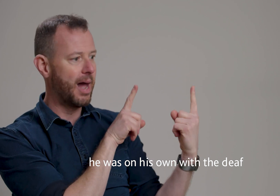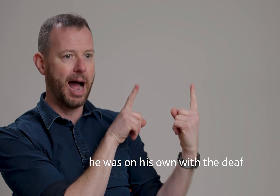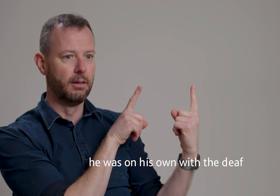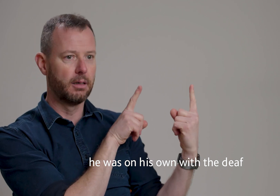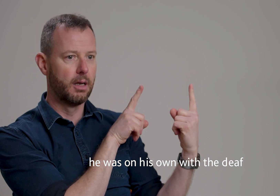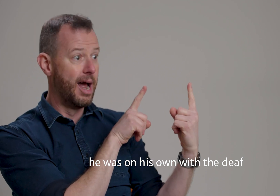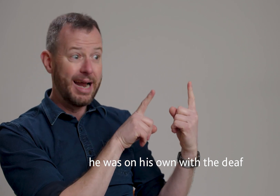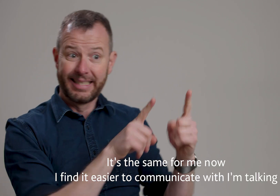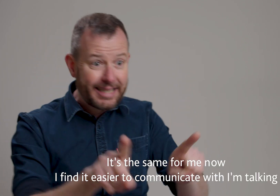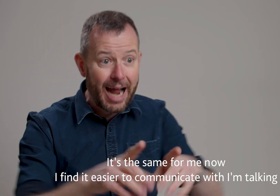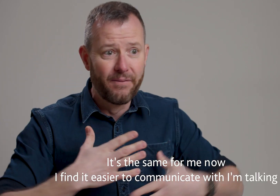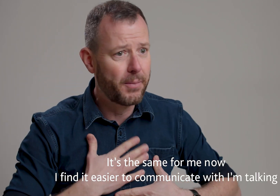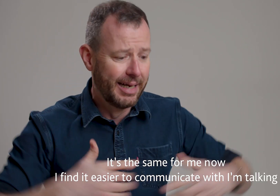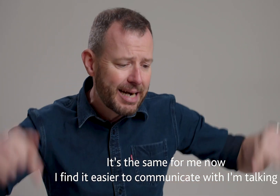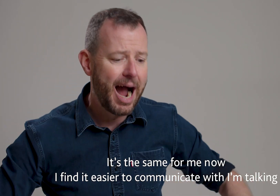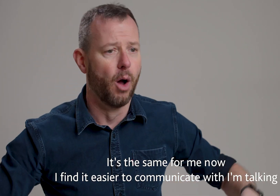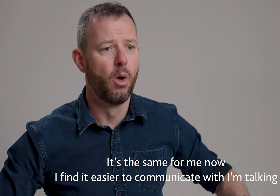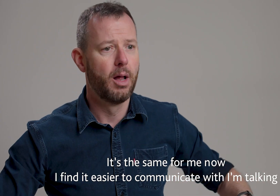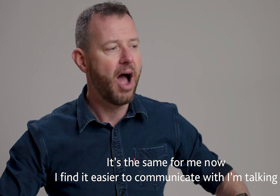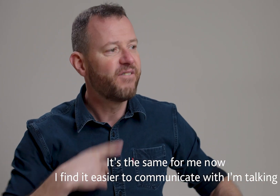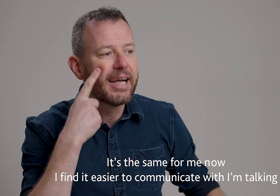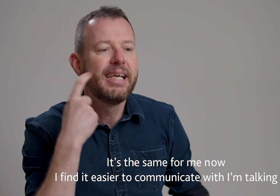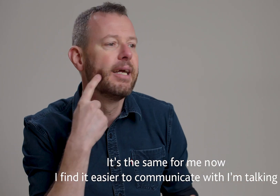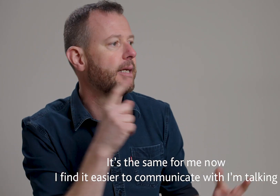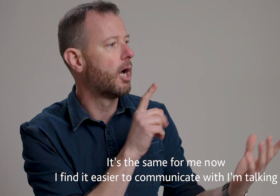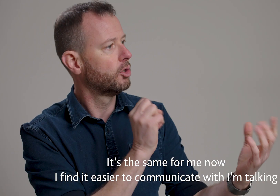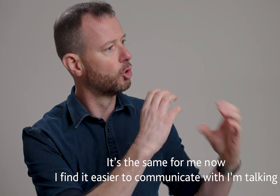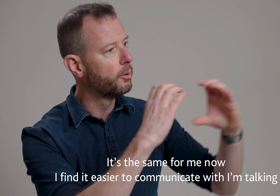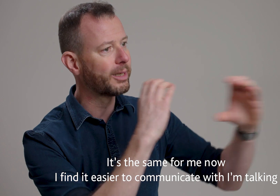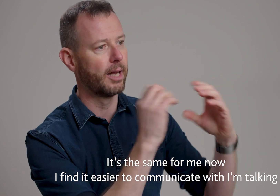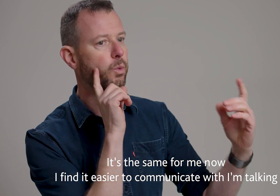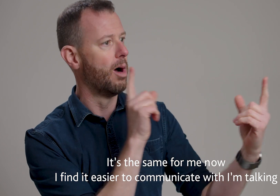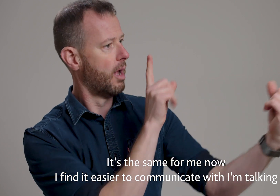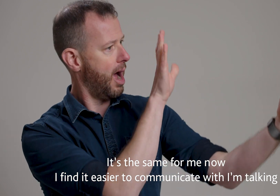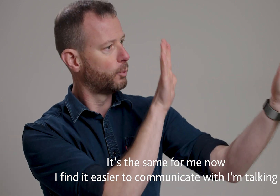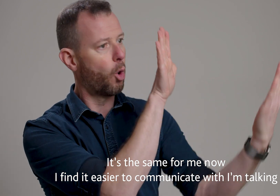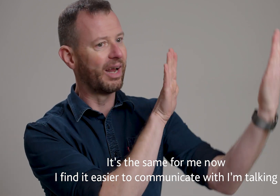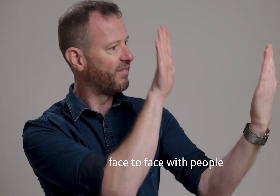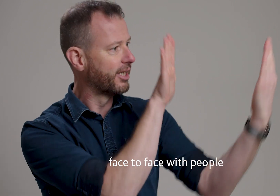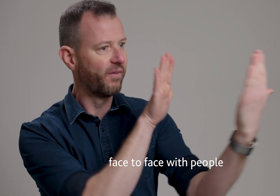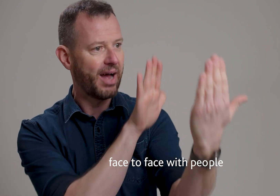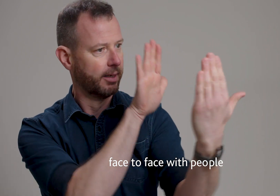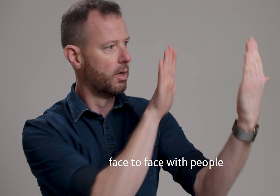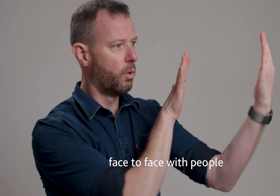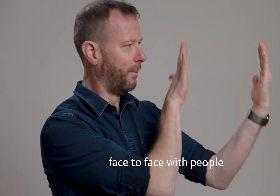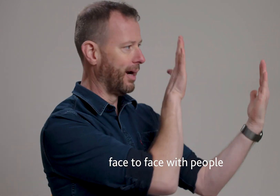man. He's dying now. I find it easier to communicate with and talking face to face with people.